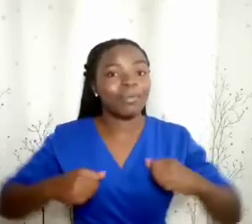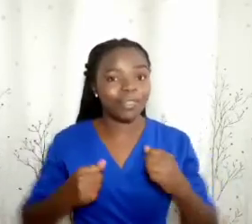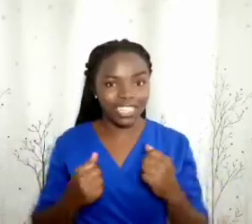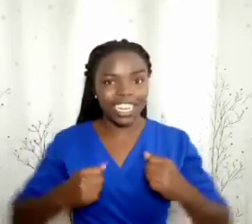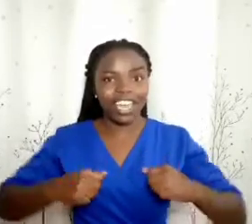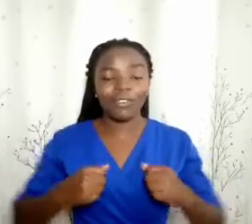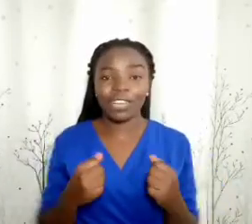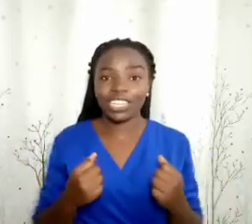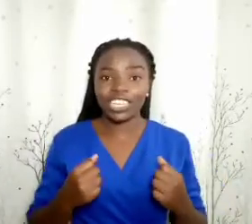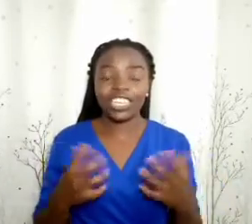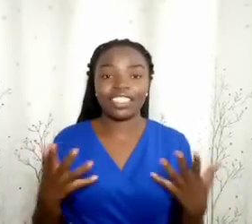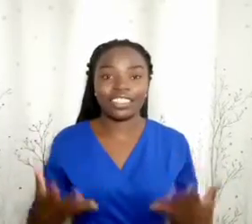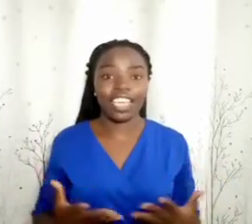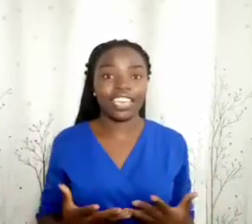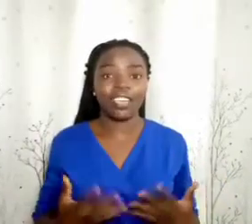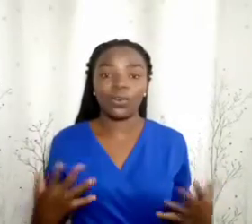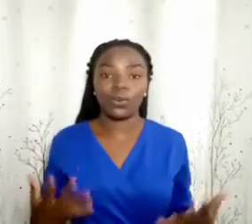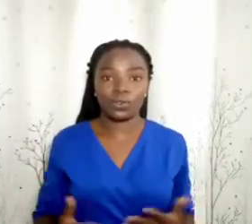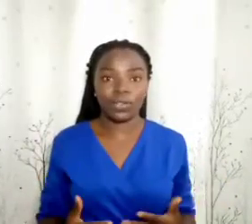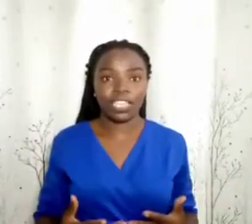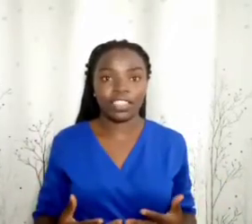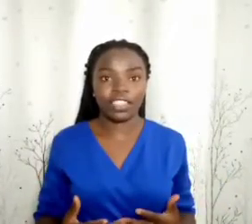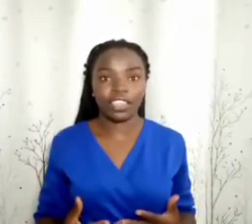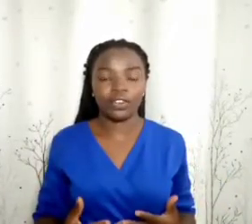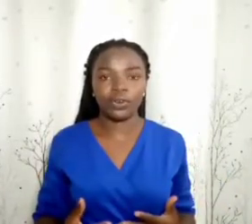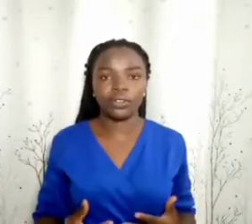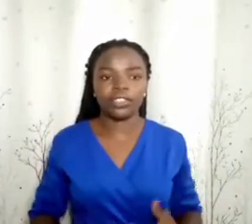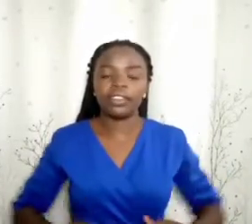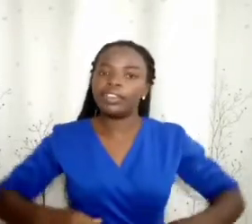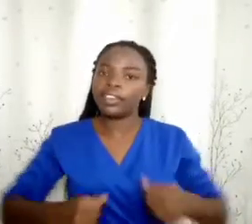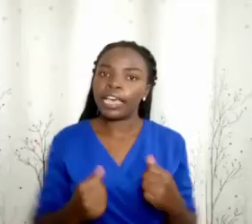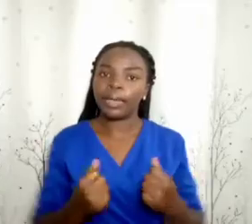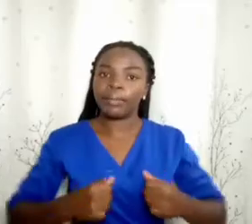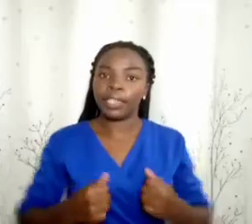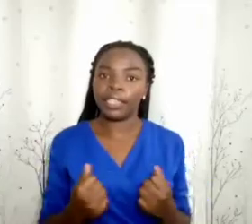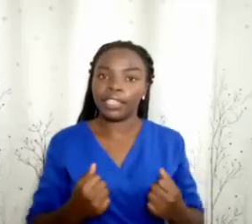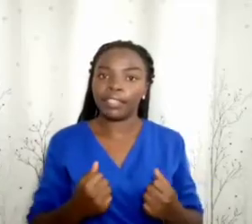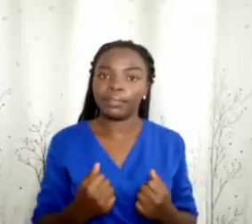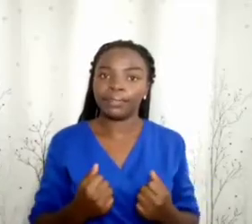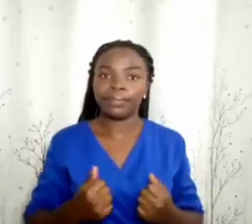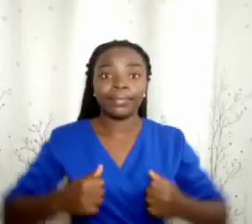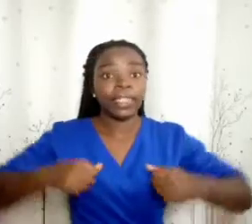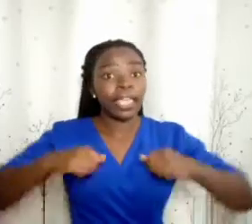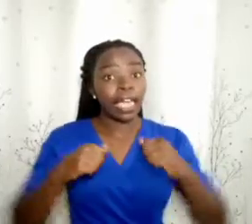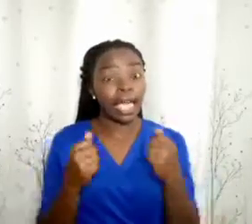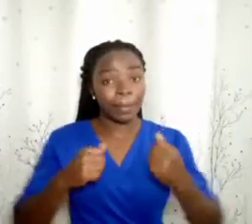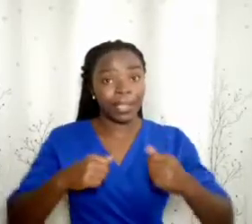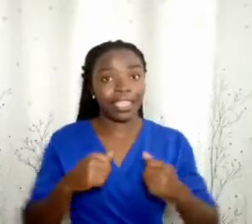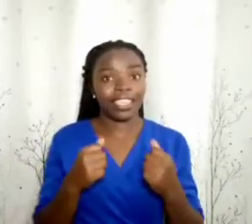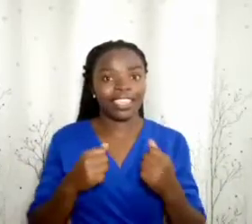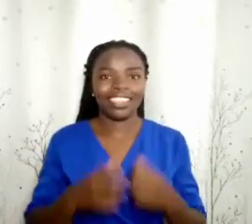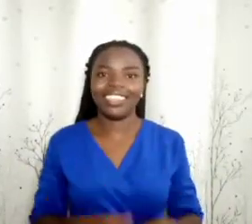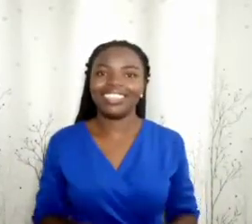body language, and the sign go together, not happy, happy. It